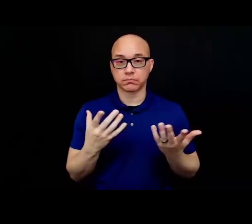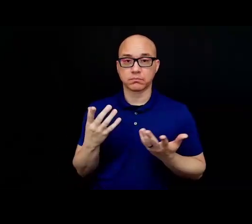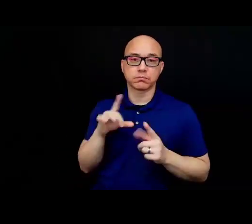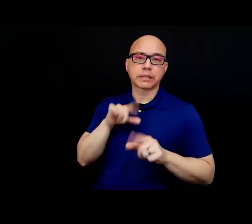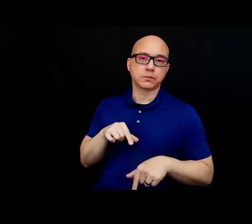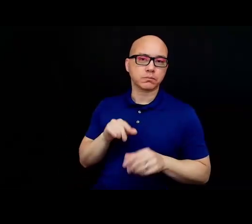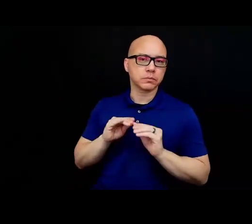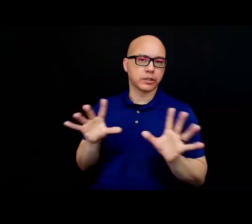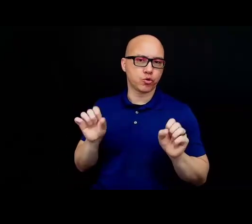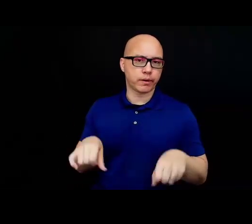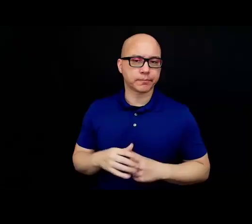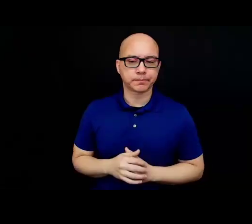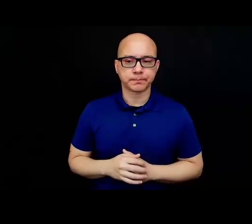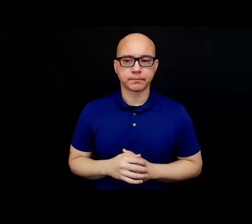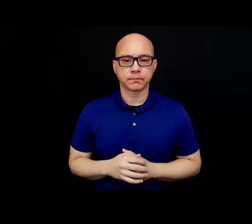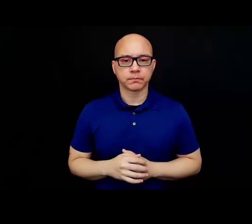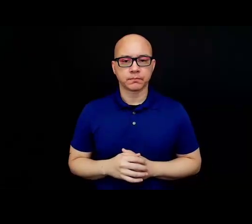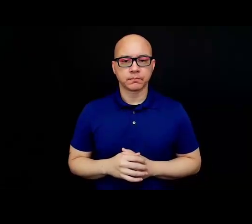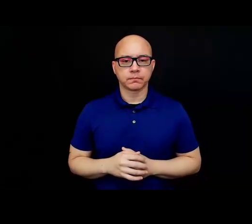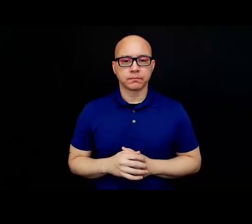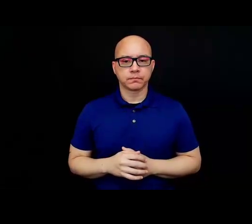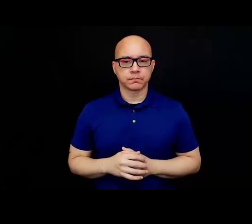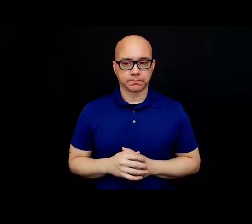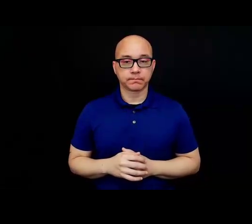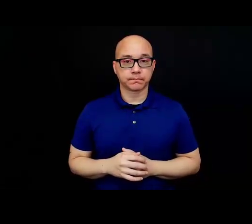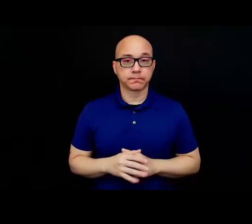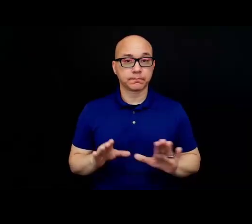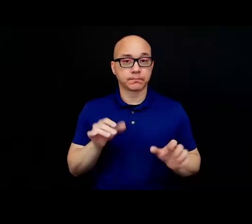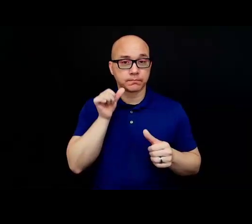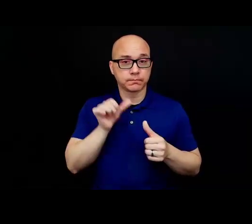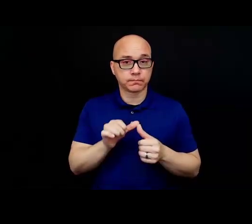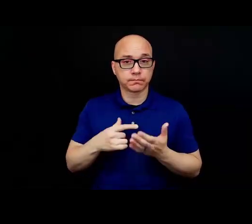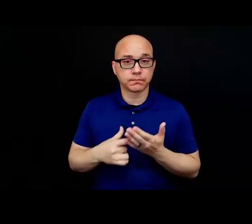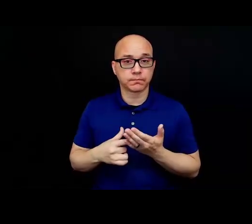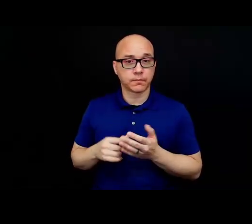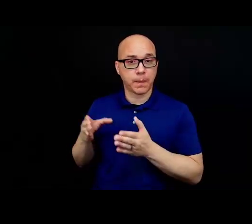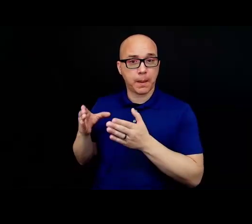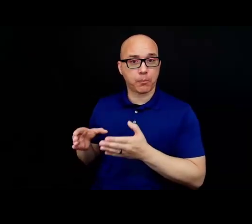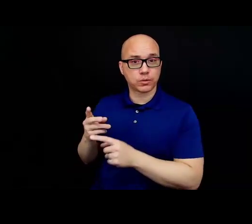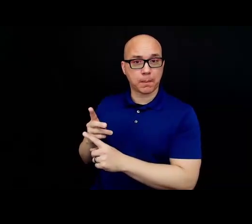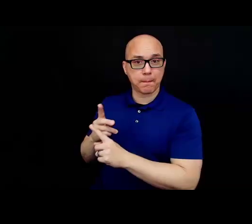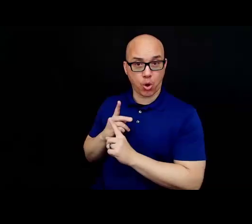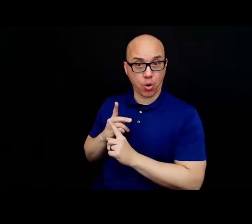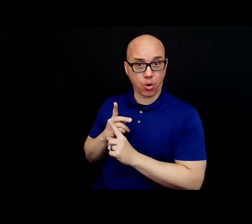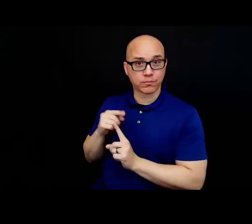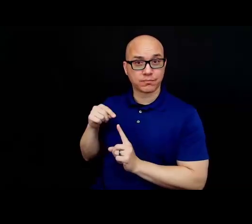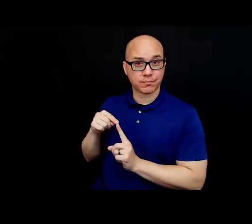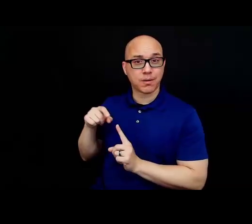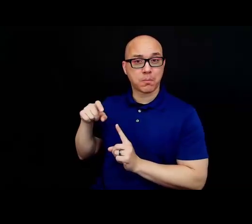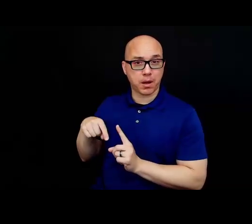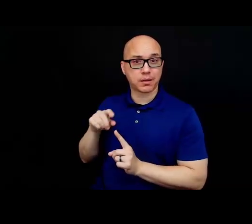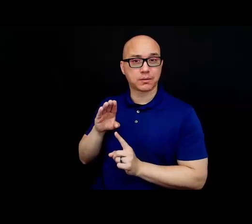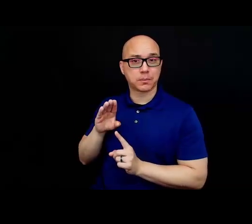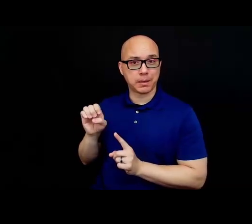profile. So we talked about the borrower must qualify as a guarantor, and the business